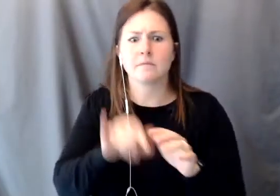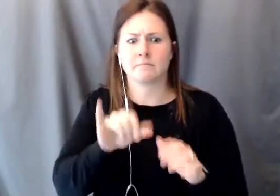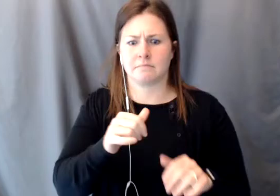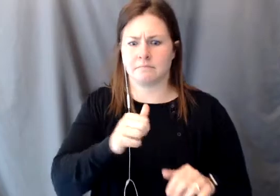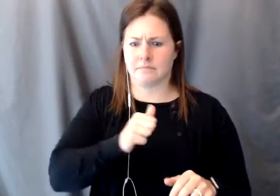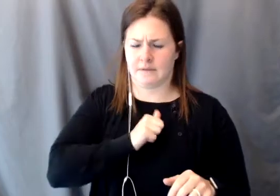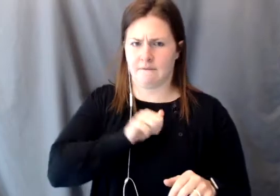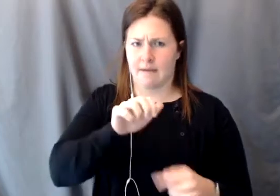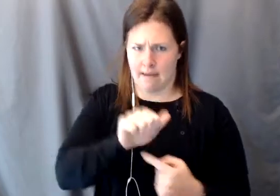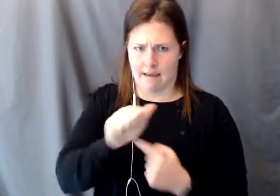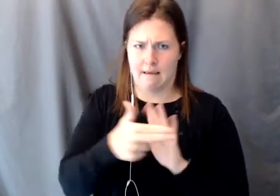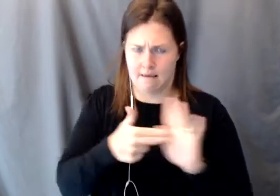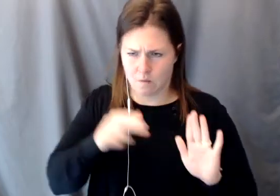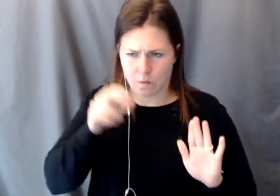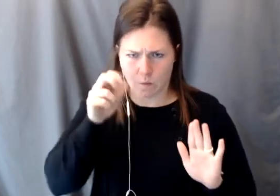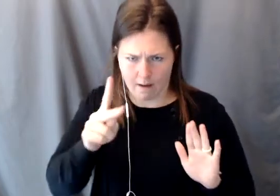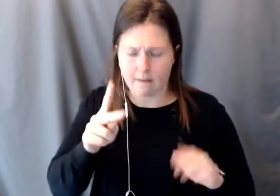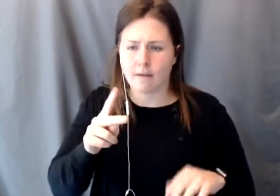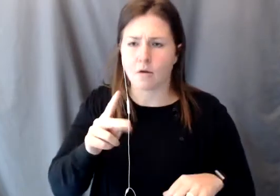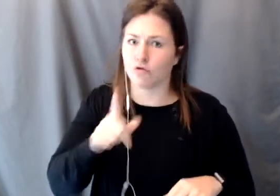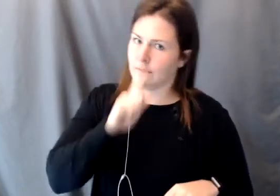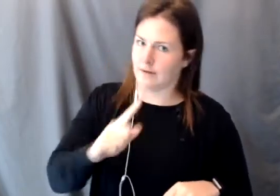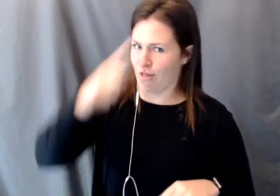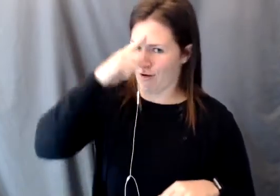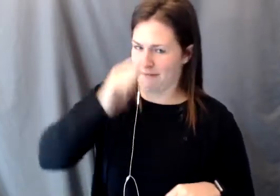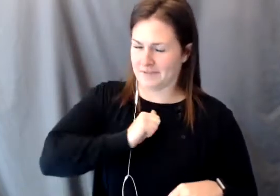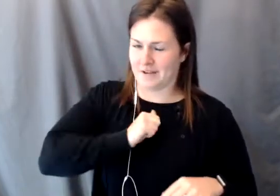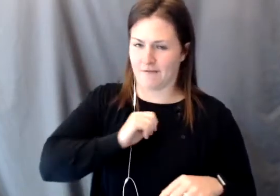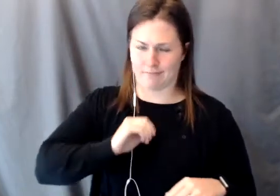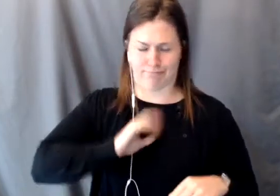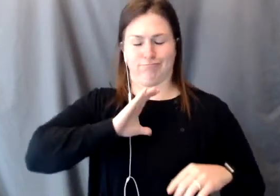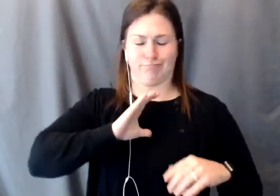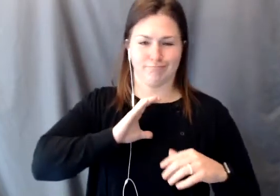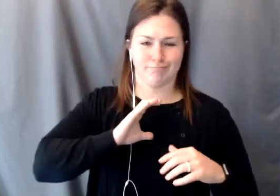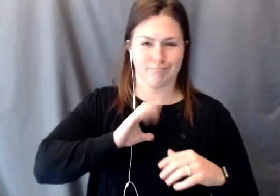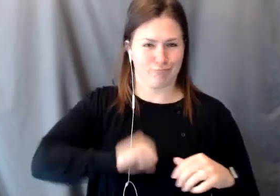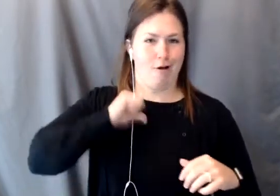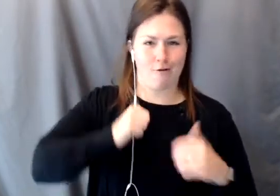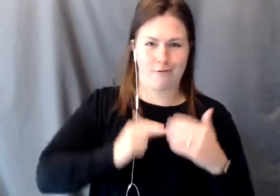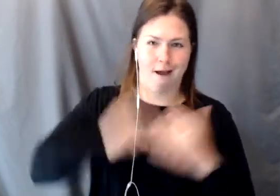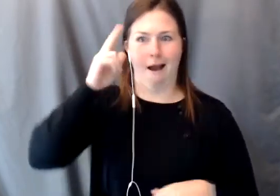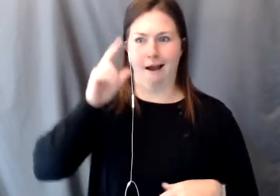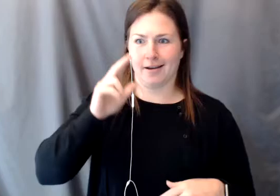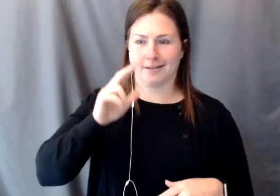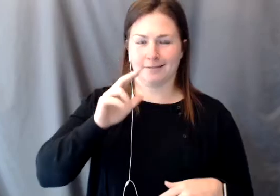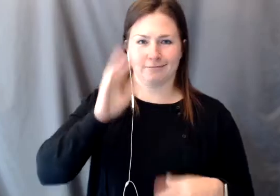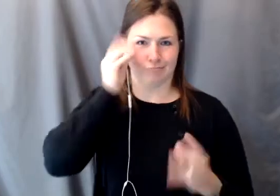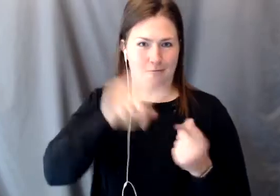my high regard of myself. I just knew that I had to do whatever it was going to take to stay away from that